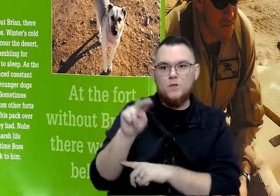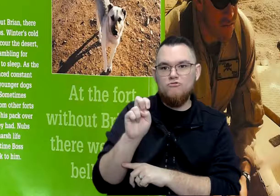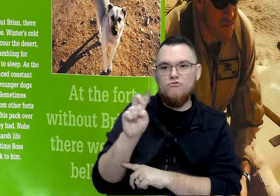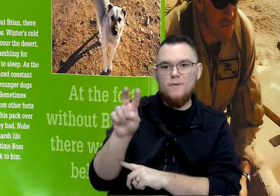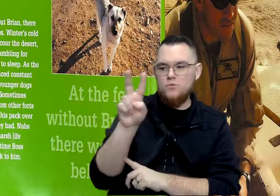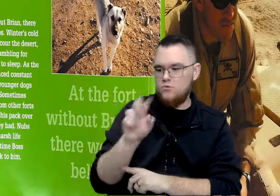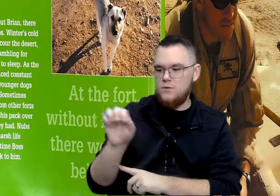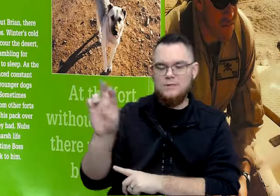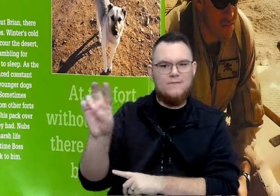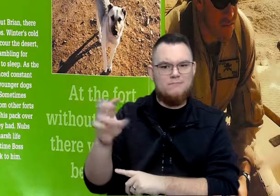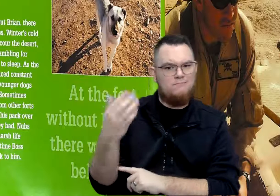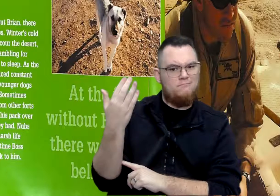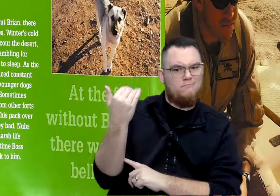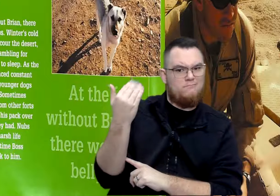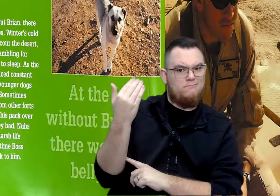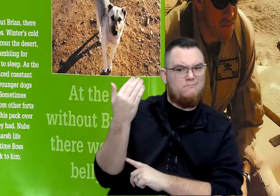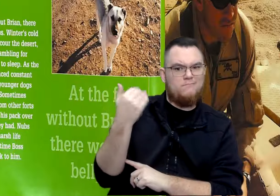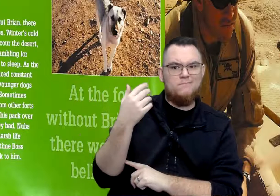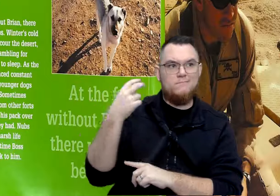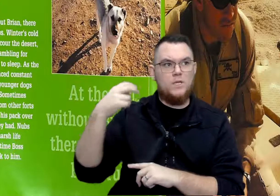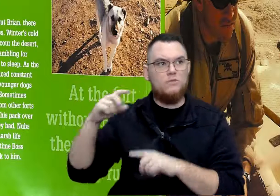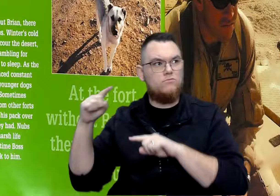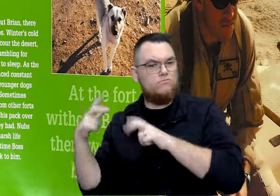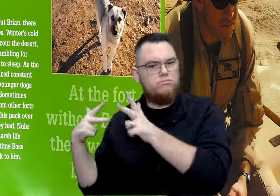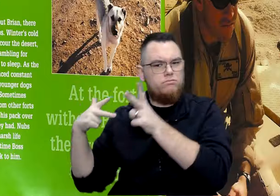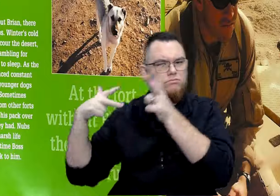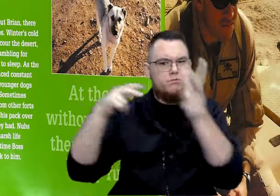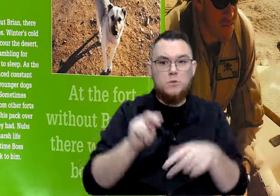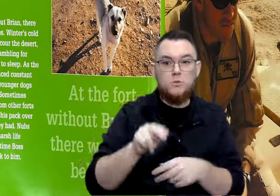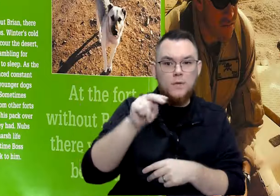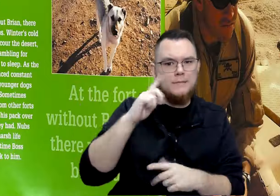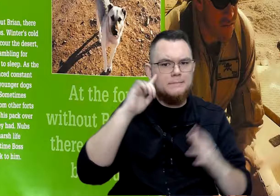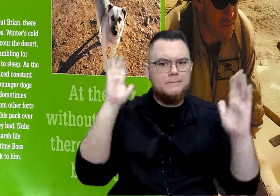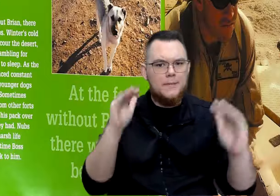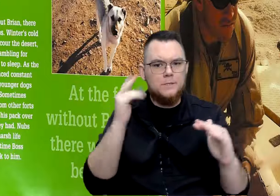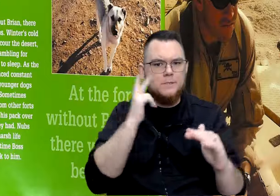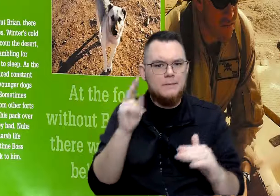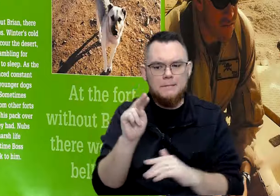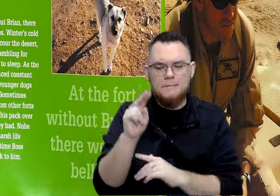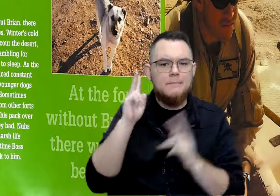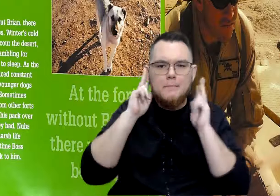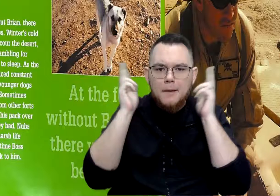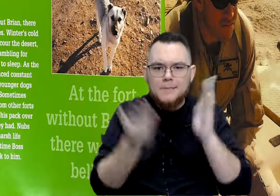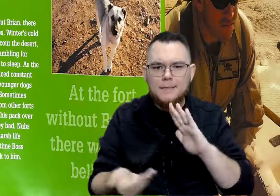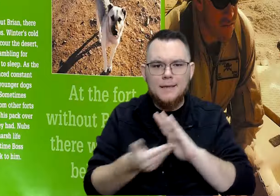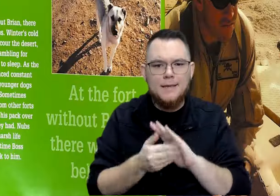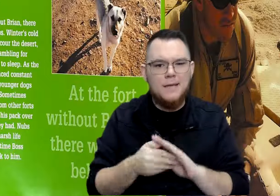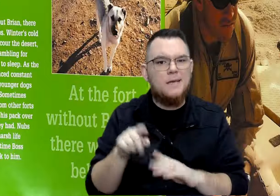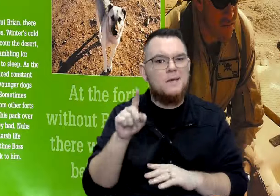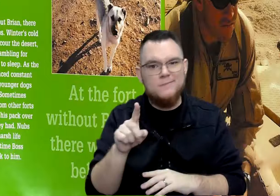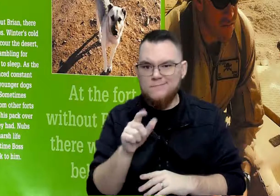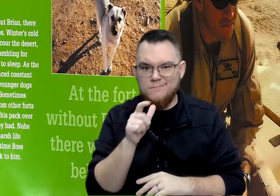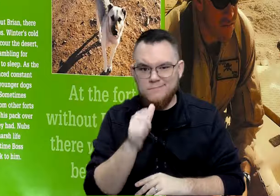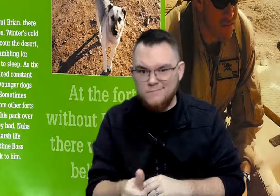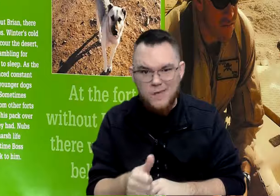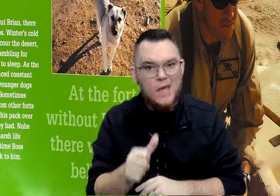last trip north, I was expecting to see Nubs again. I didn't. We didn't make it as far north as we did last trip, but I